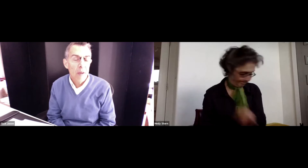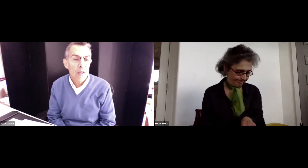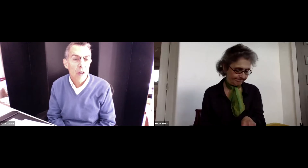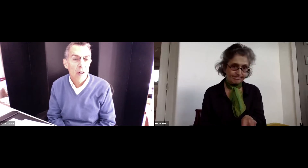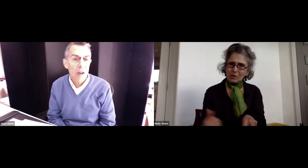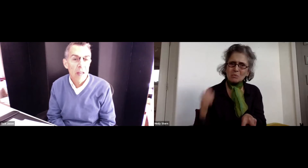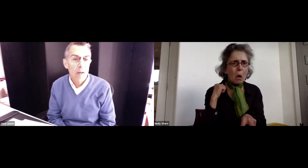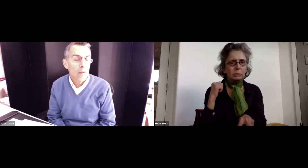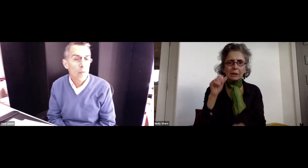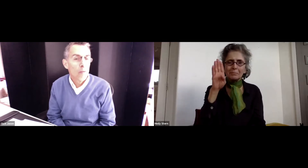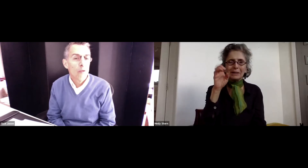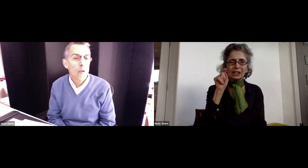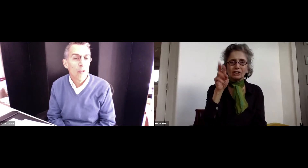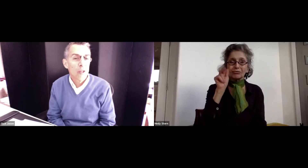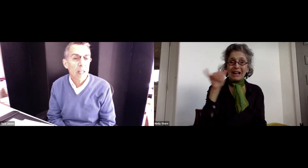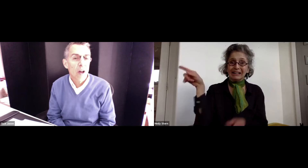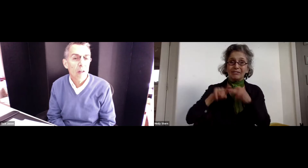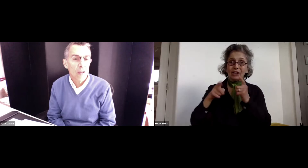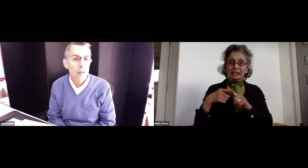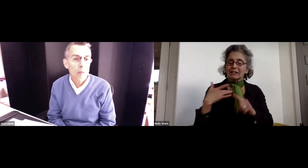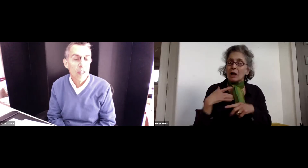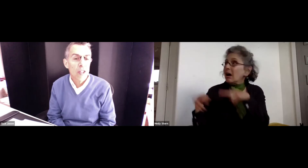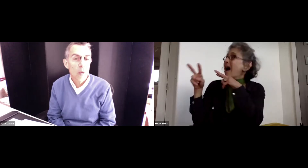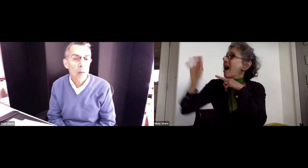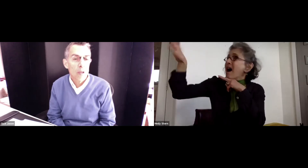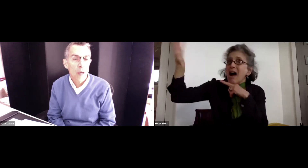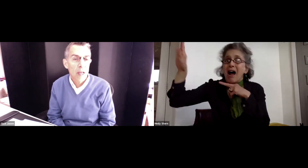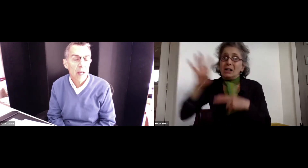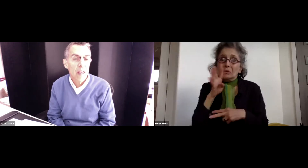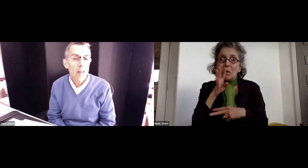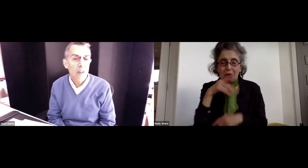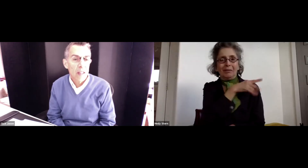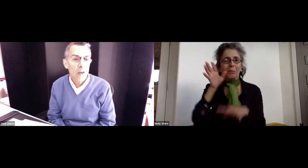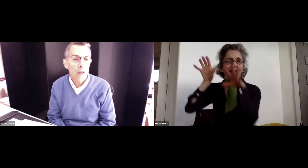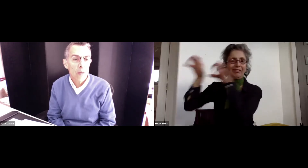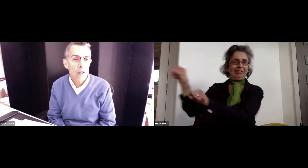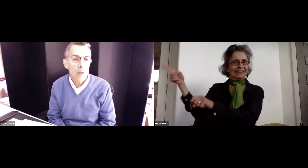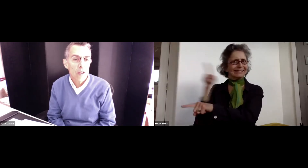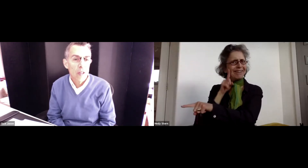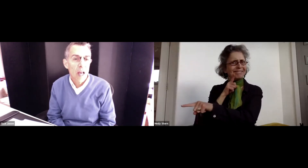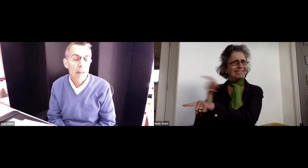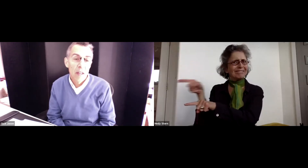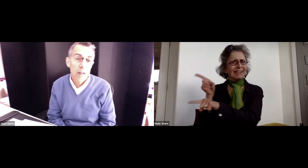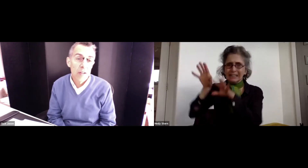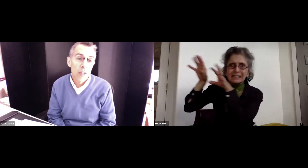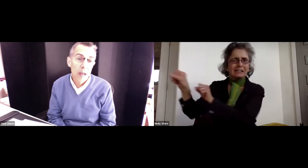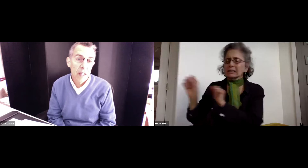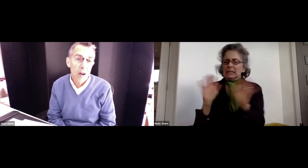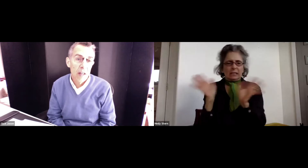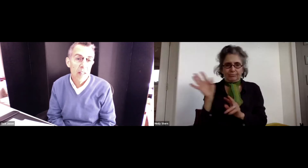her and refused to acknowledge her because she didn't want to betray the fact that her friend was Jewish and that she might get caught and taken to the